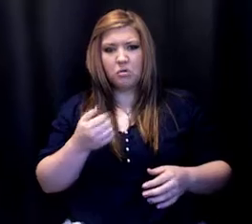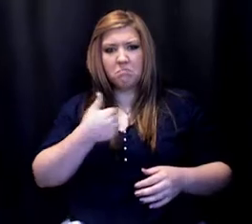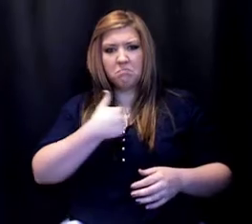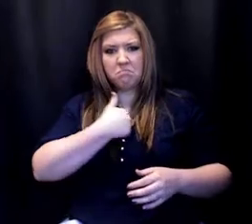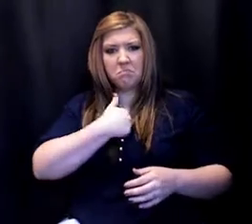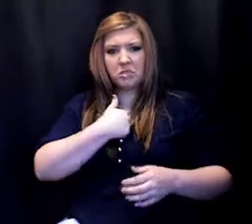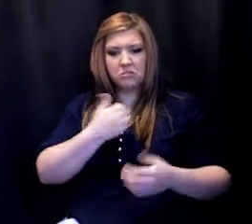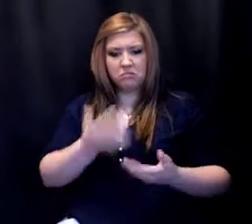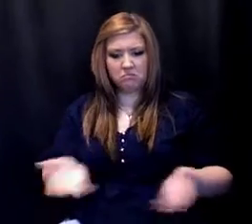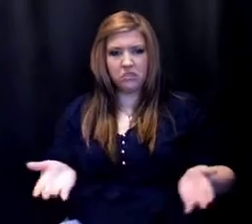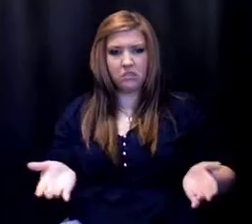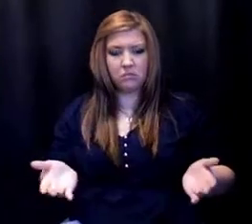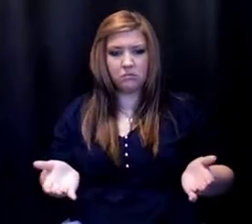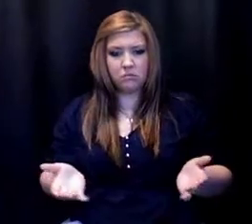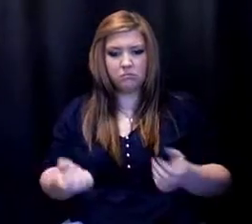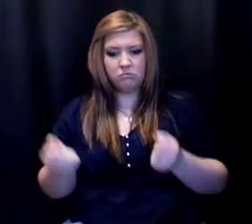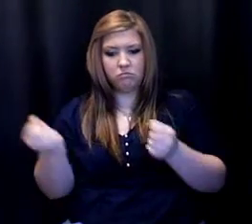The next thing I needed to do was plan the actual trip.